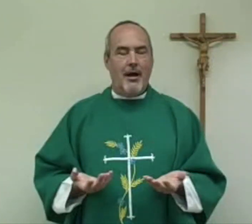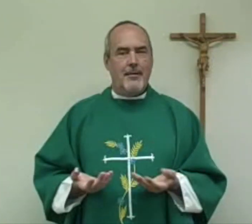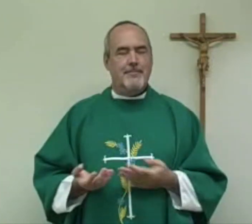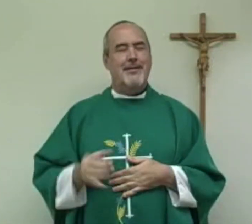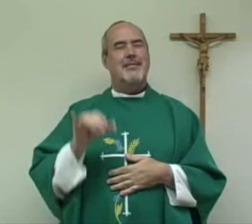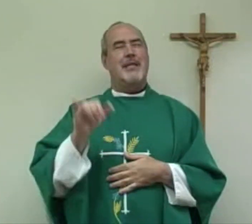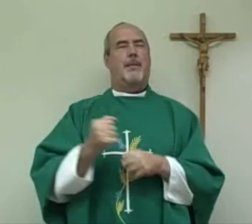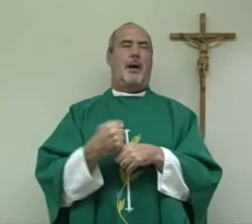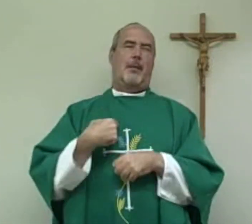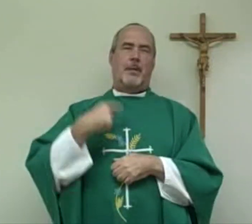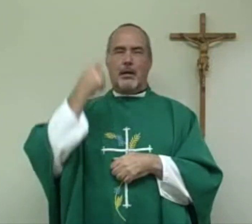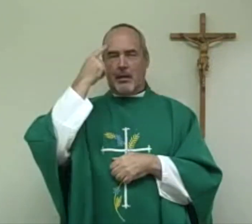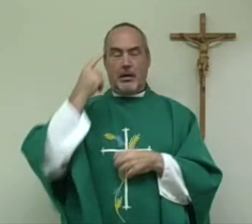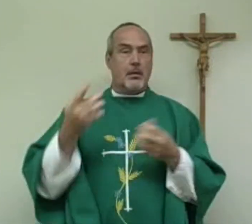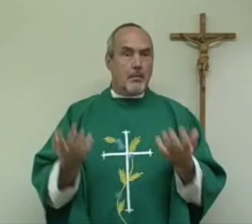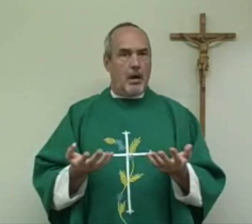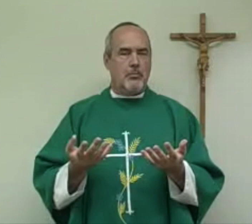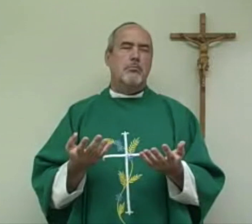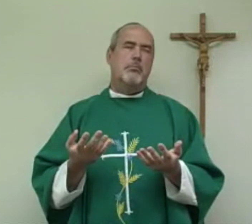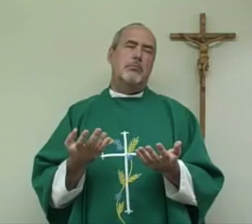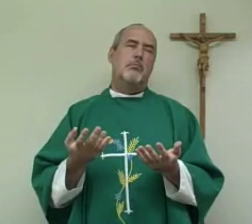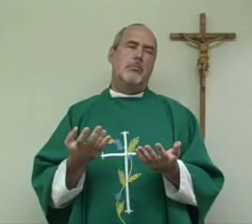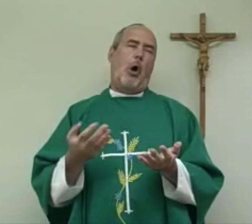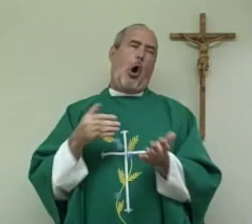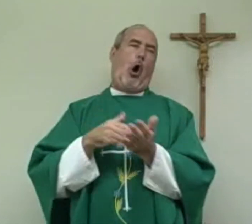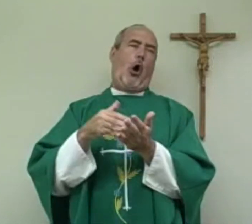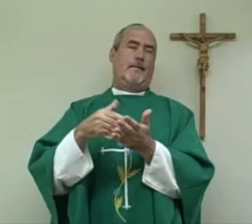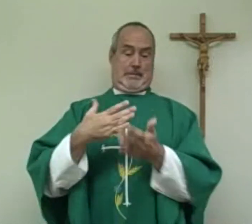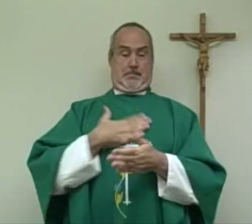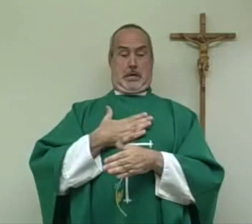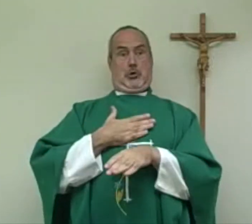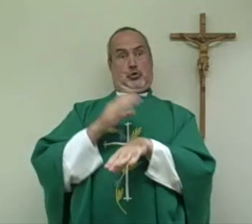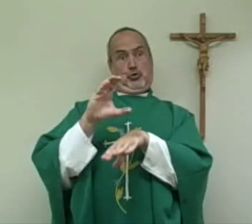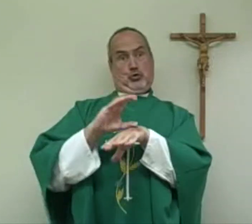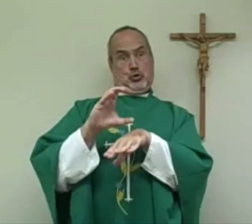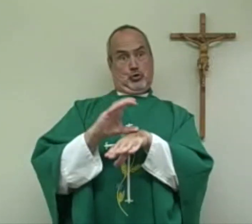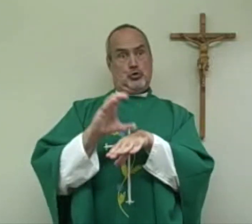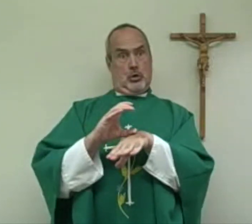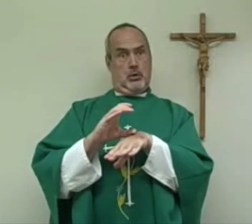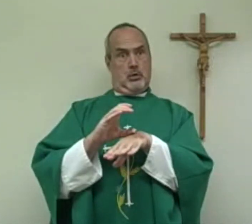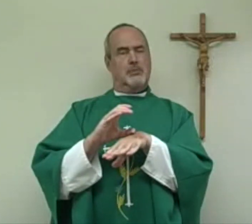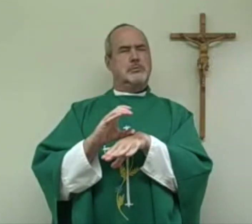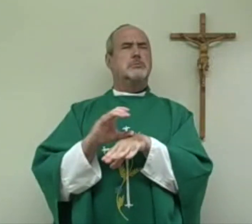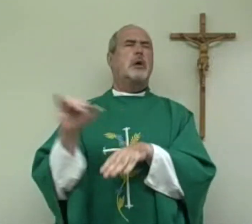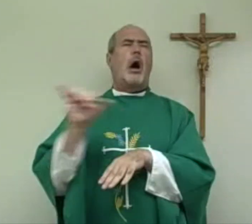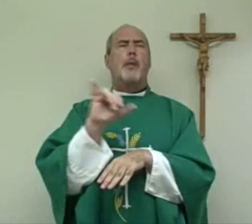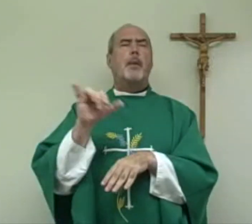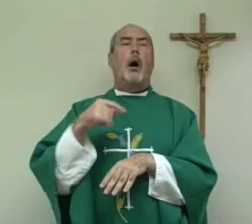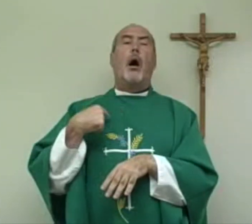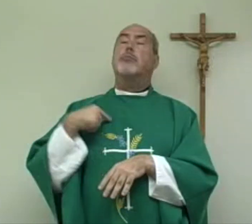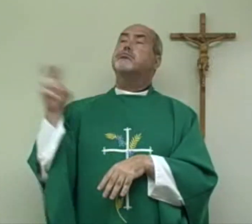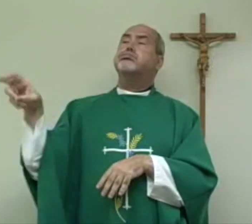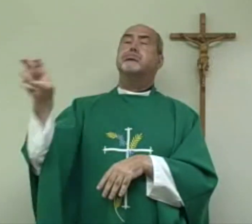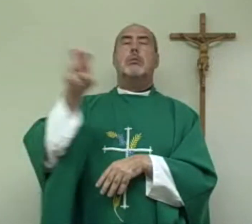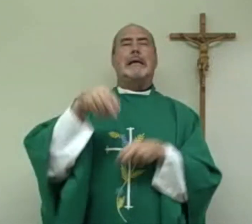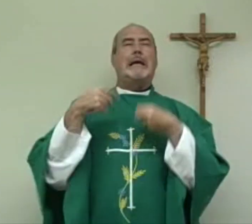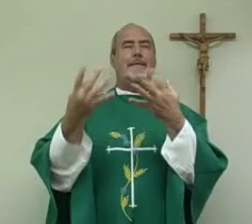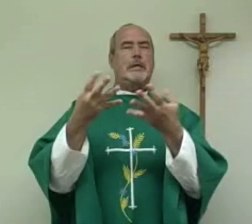say thank you. So that made me think of how often, for example, in my church,